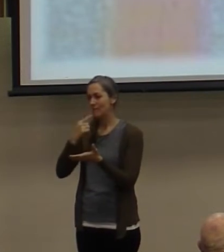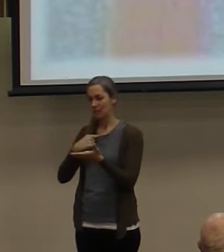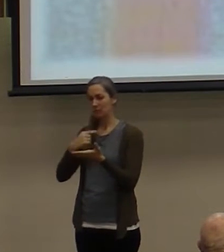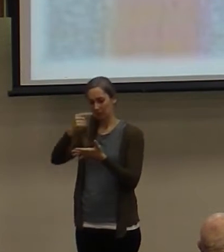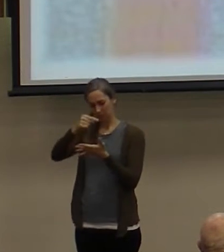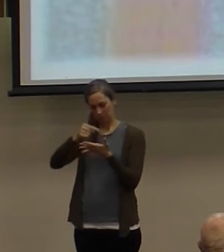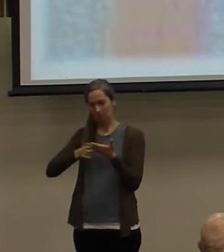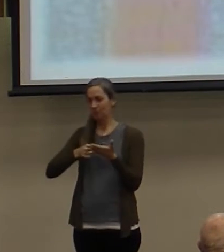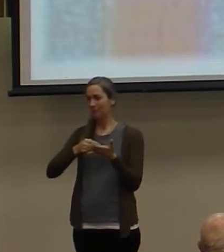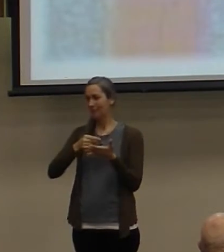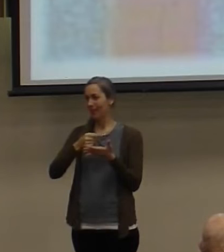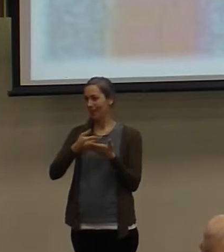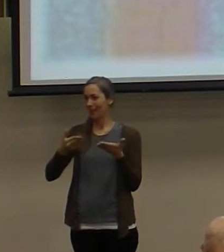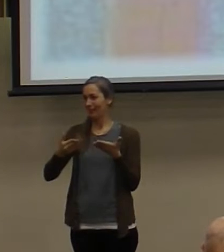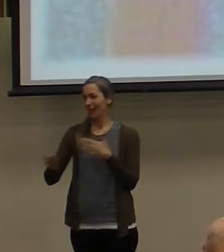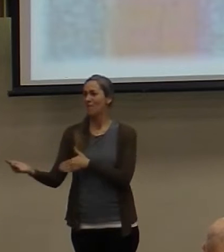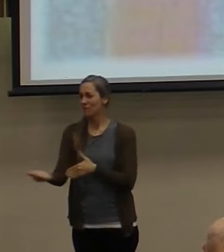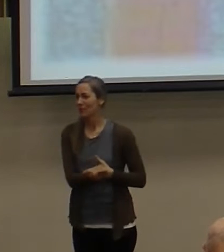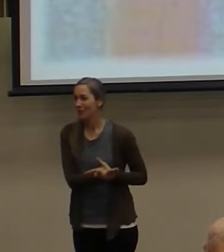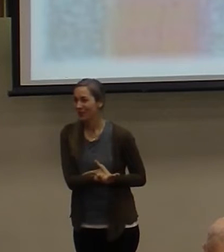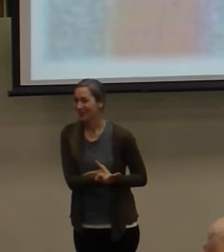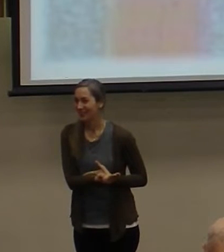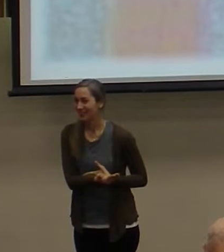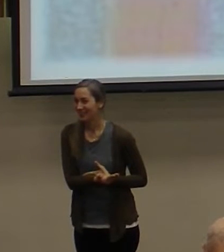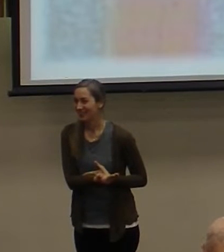What, that's not the way y'all talk with one another?